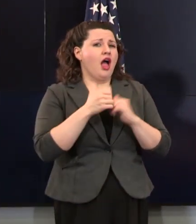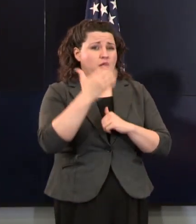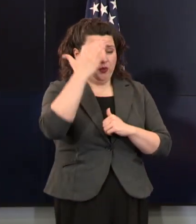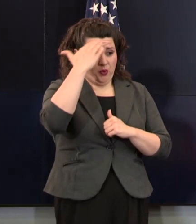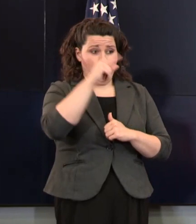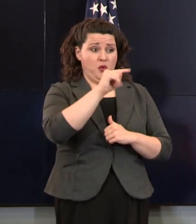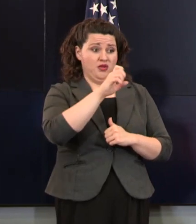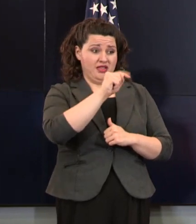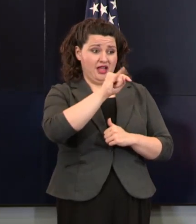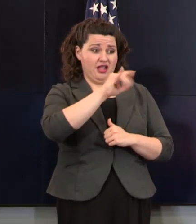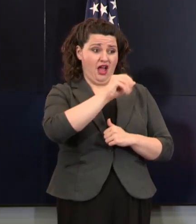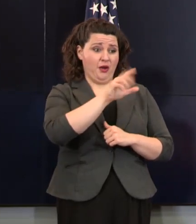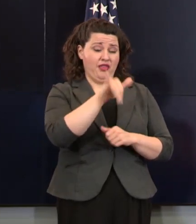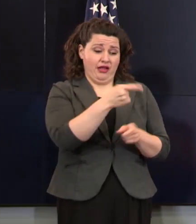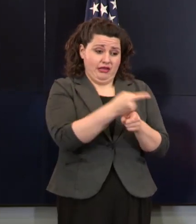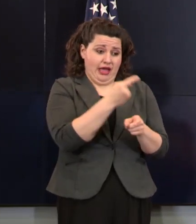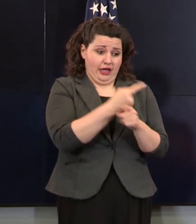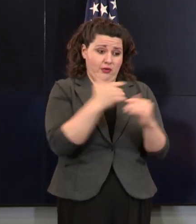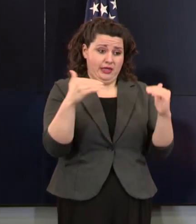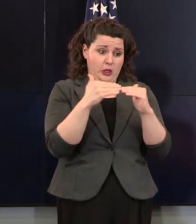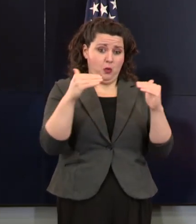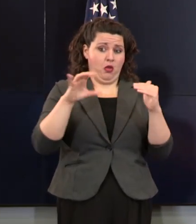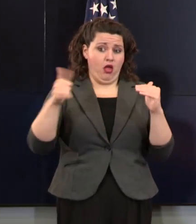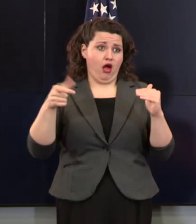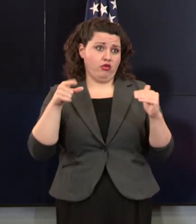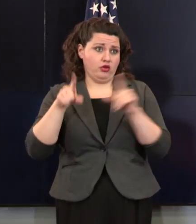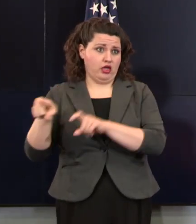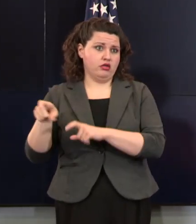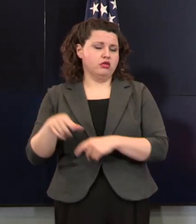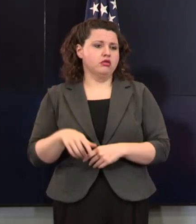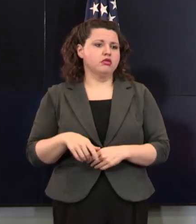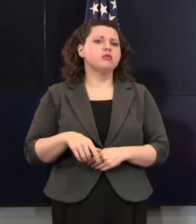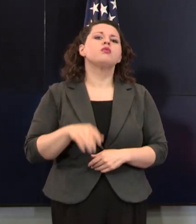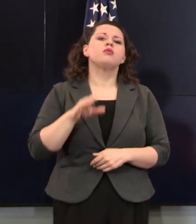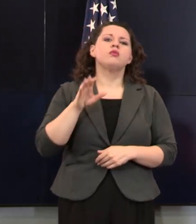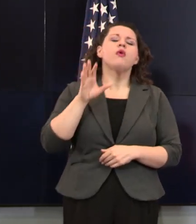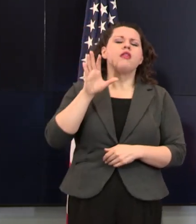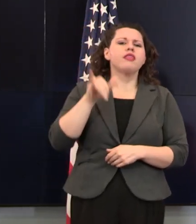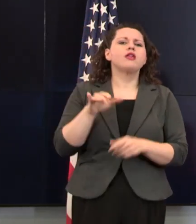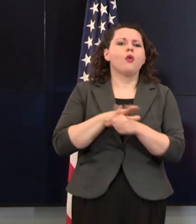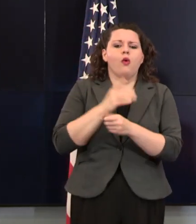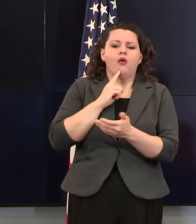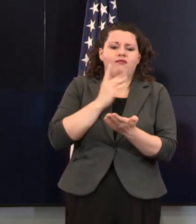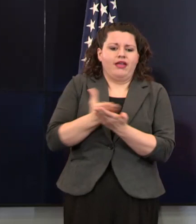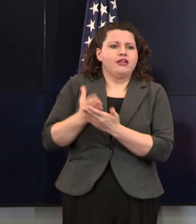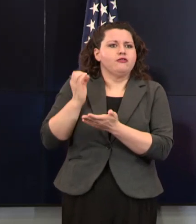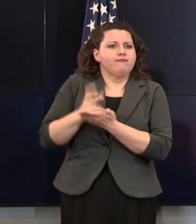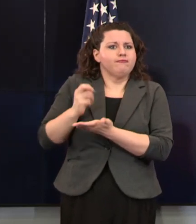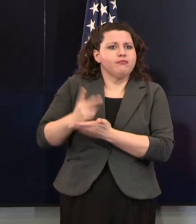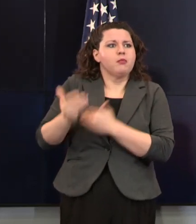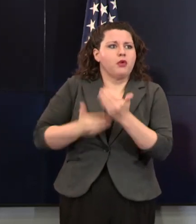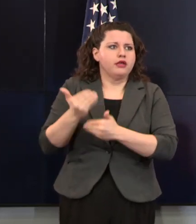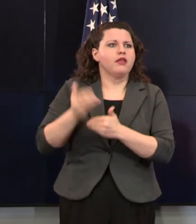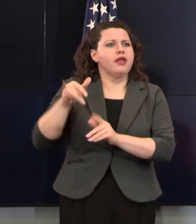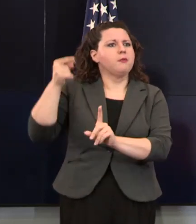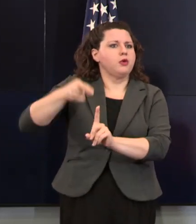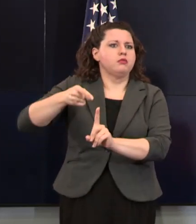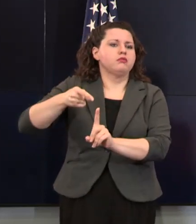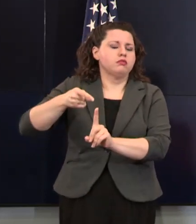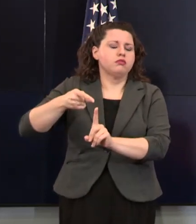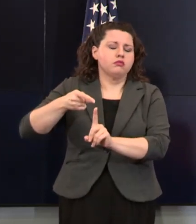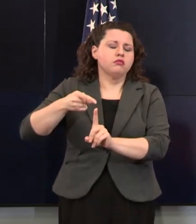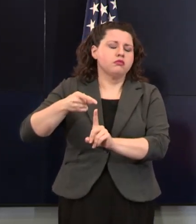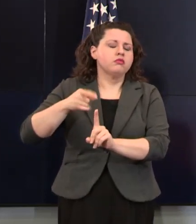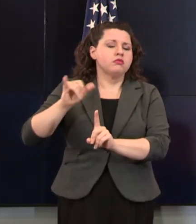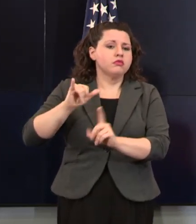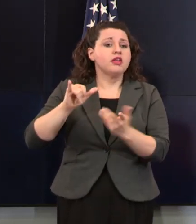is as accurate as everything else? Well, we do that through the validation process. And so just like they